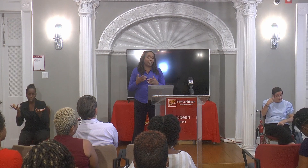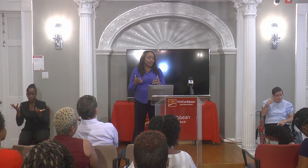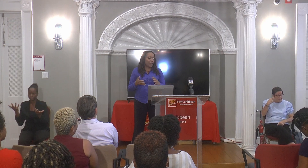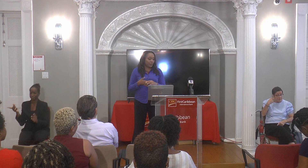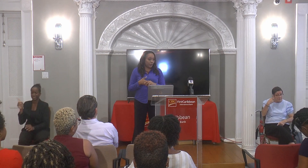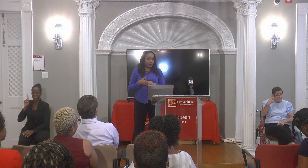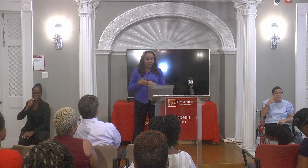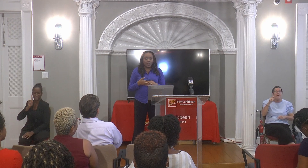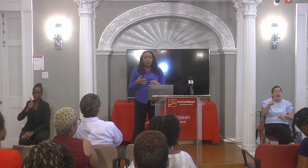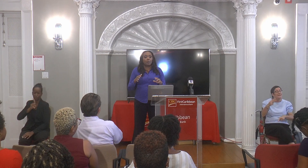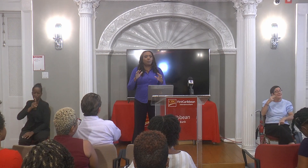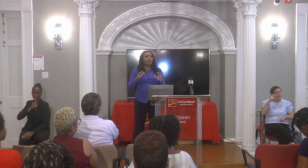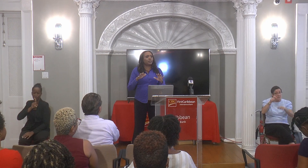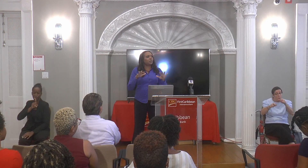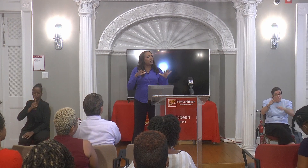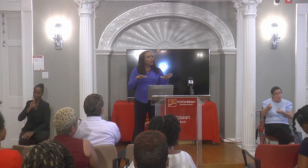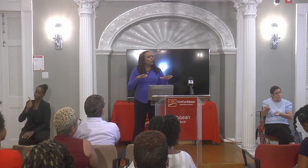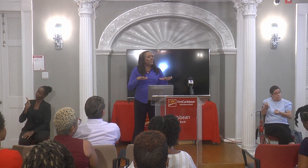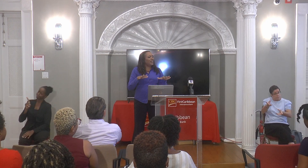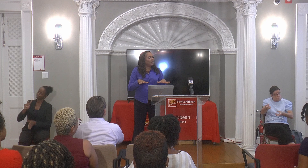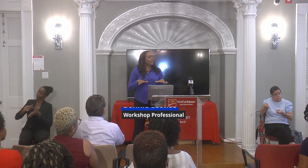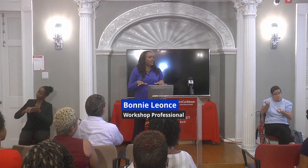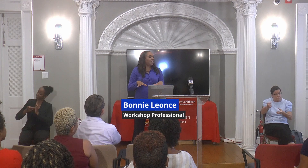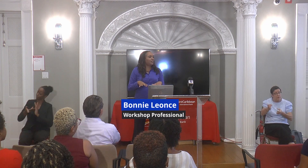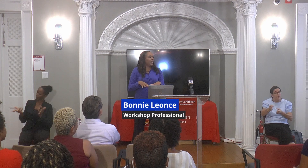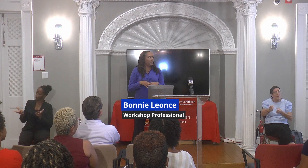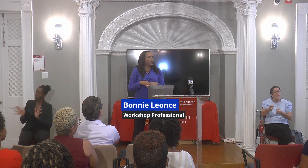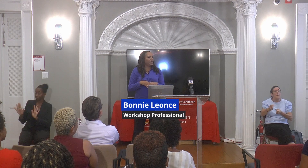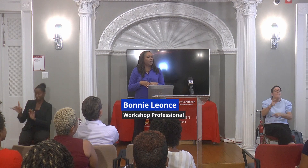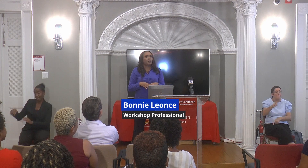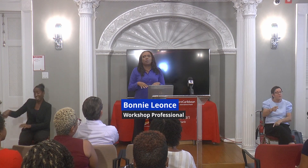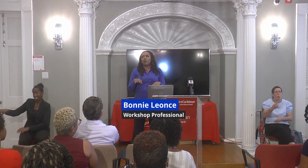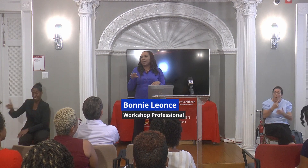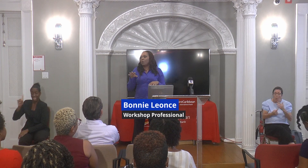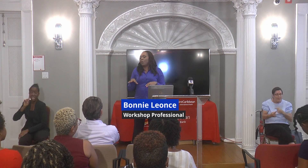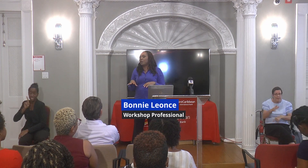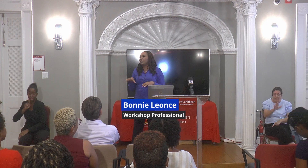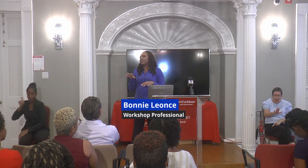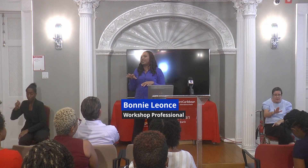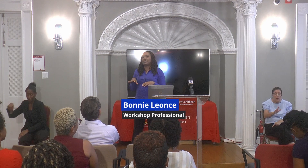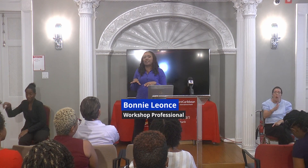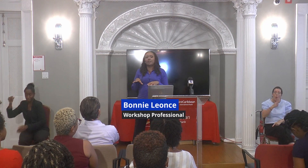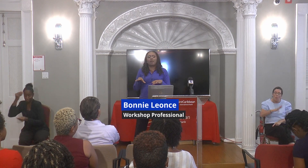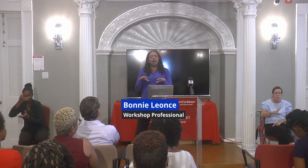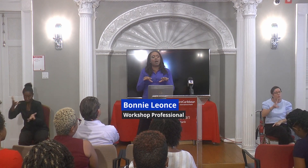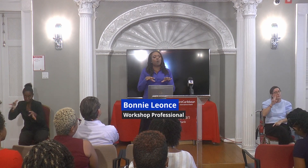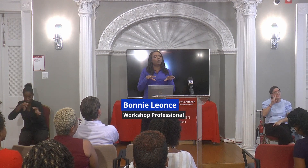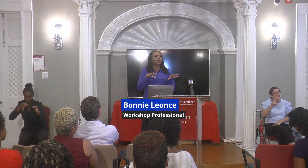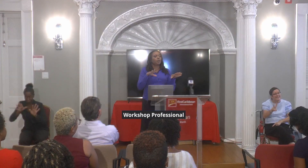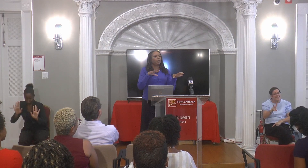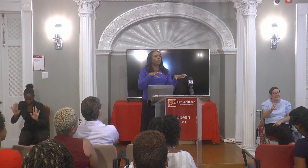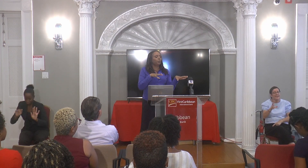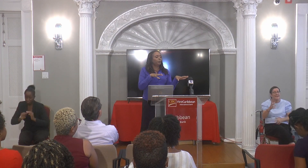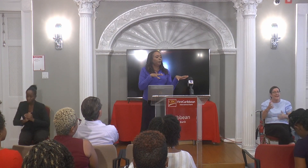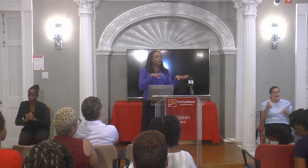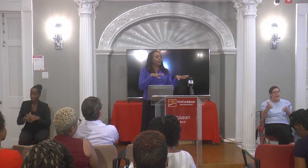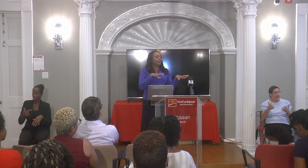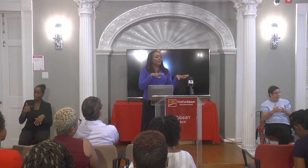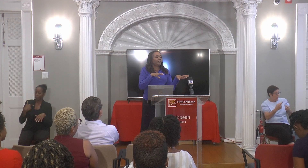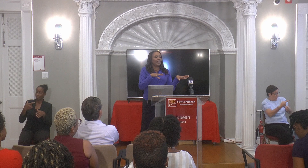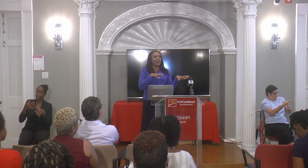have to share that with you, but not only understand deafness, but I want you to see how